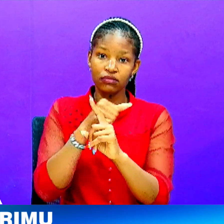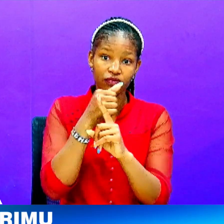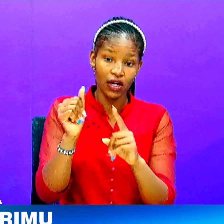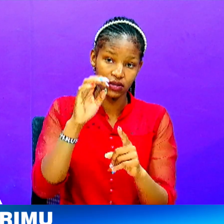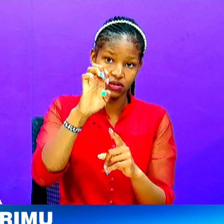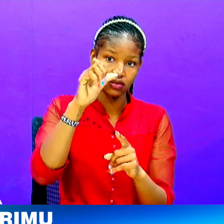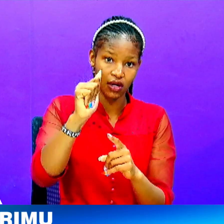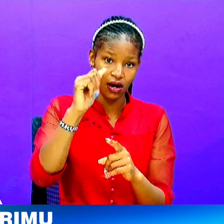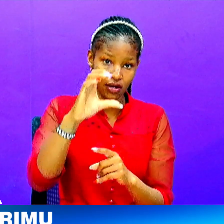Market Protocol,